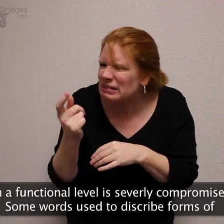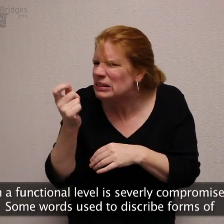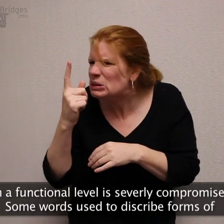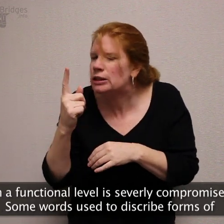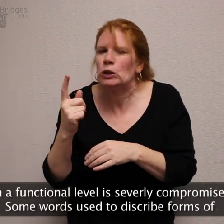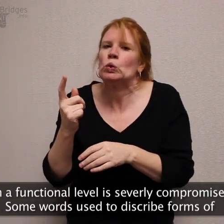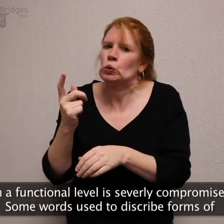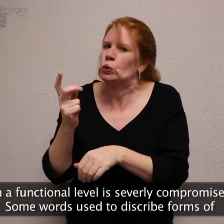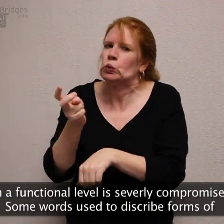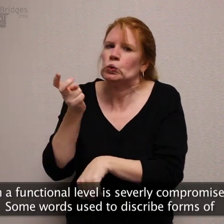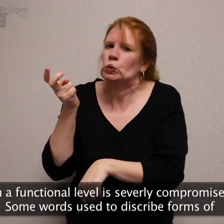compromised.